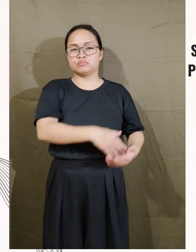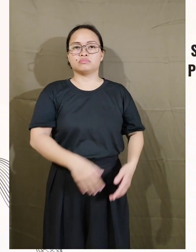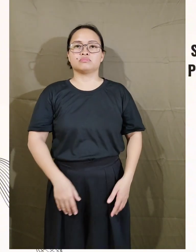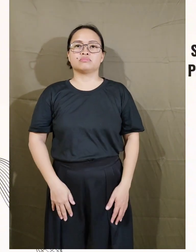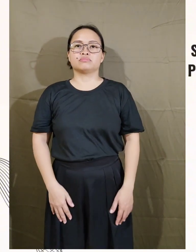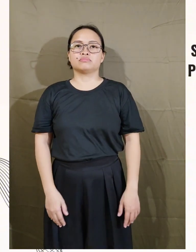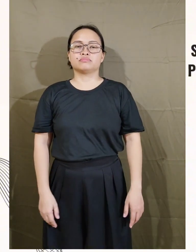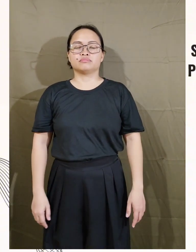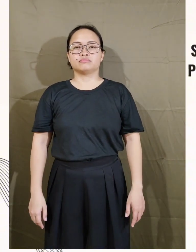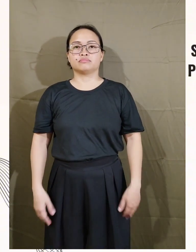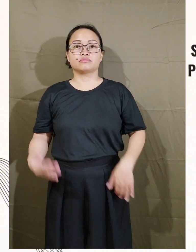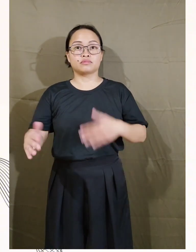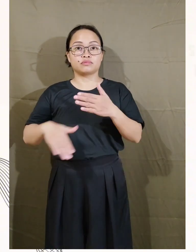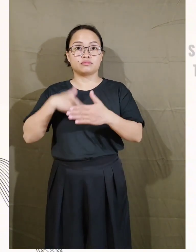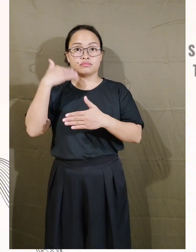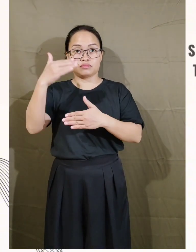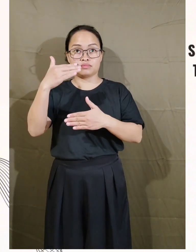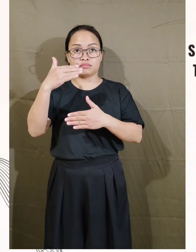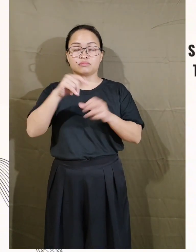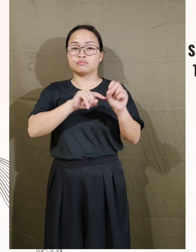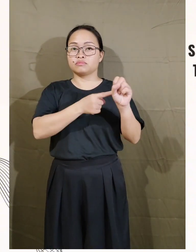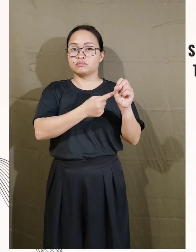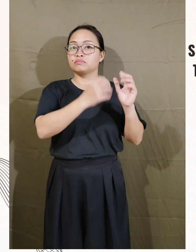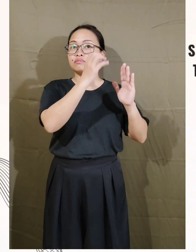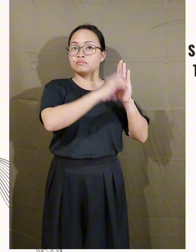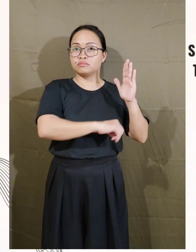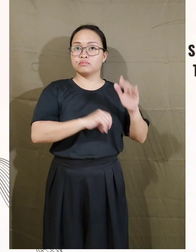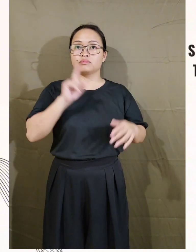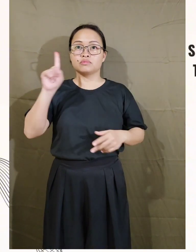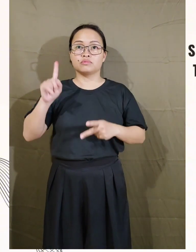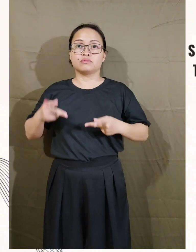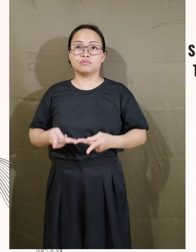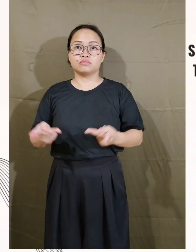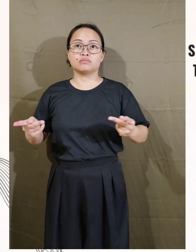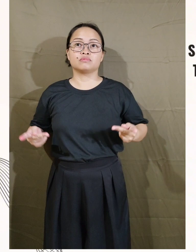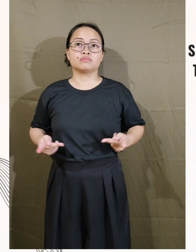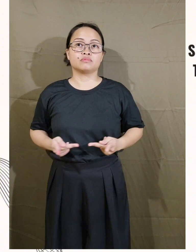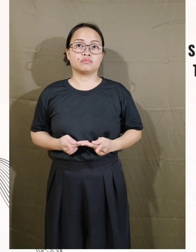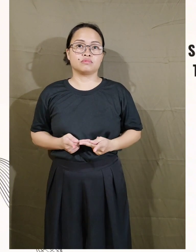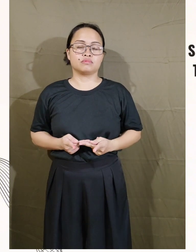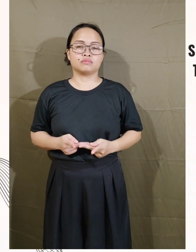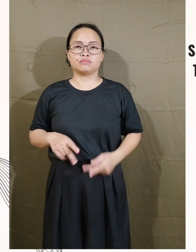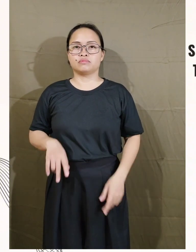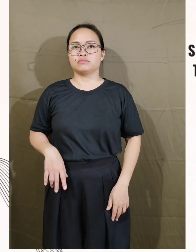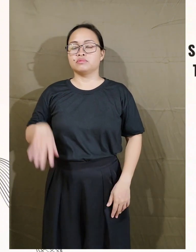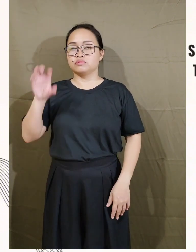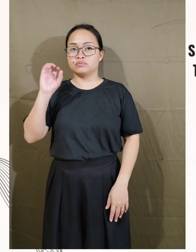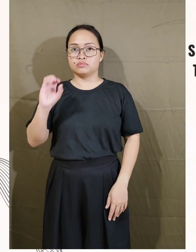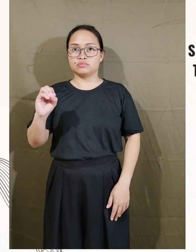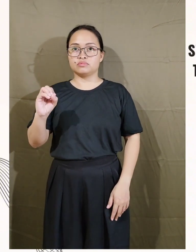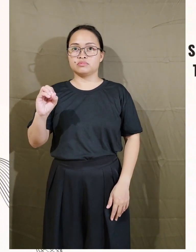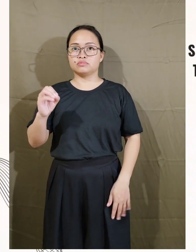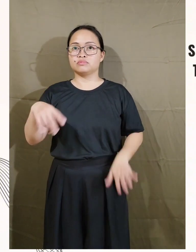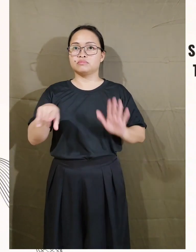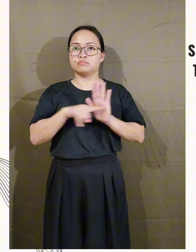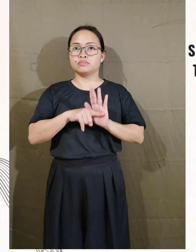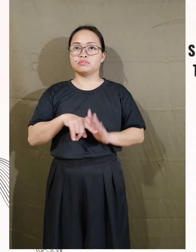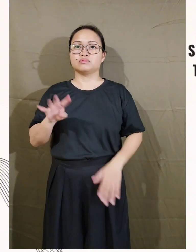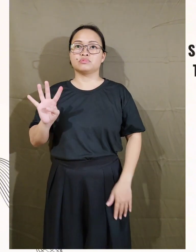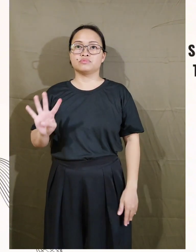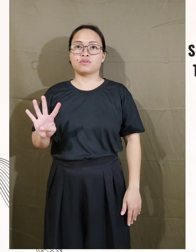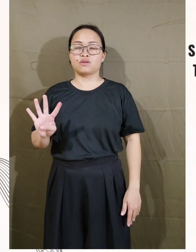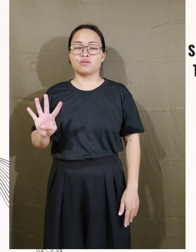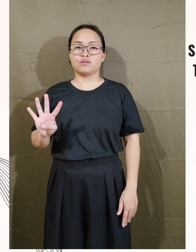Now step 2. Let's start subtracting in ones place. So 0 minus